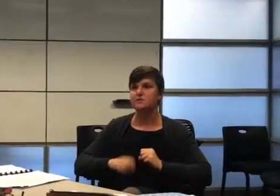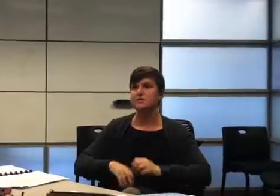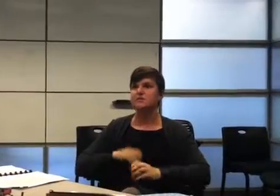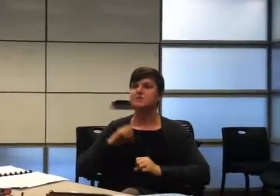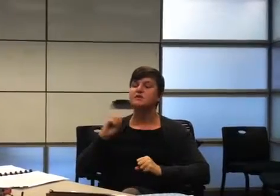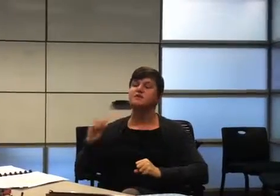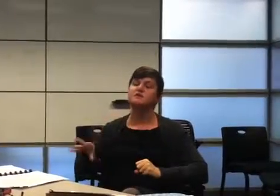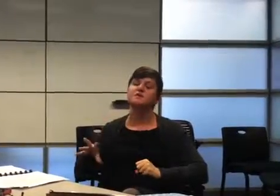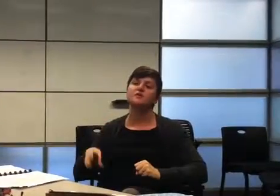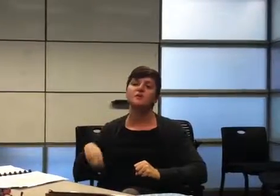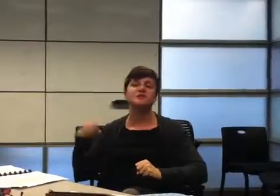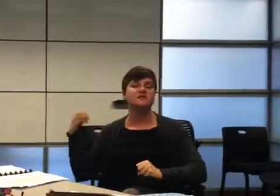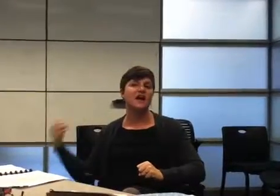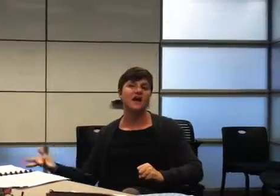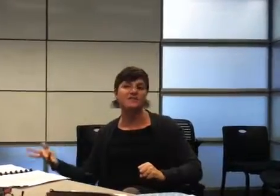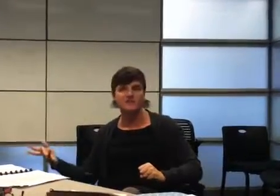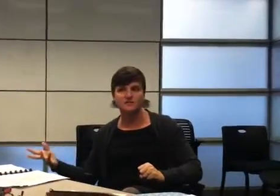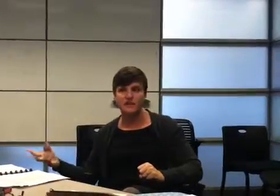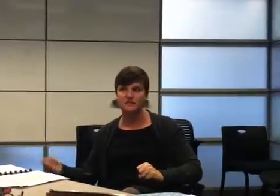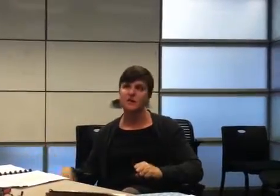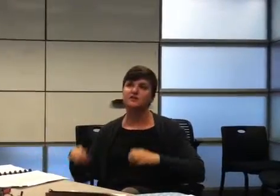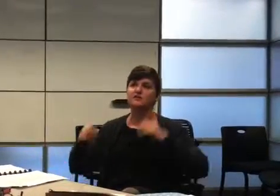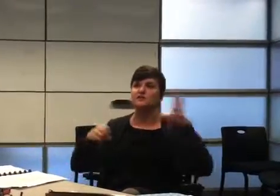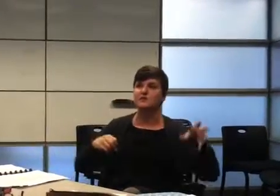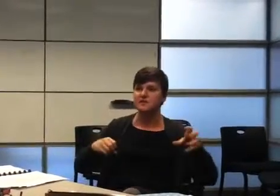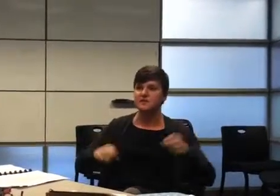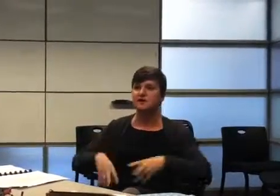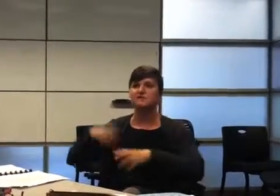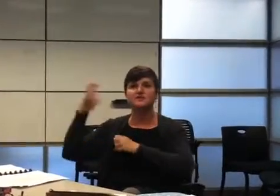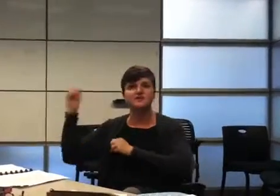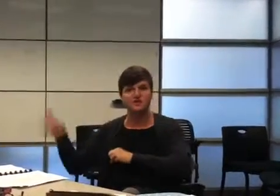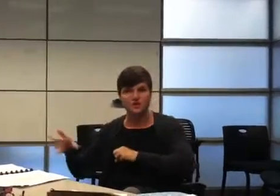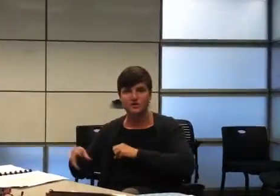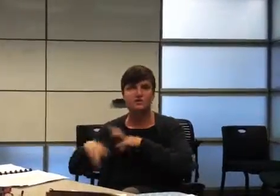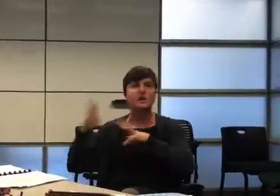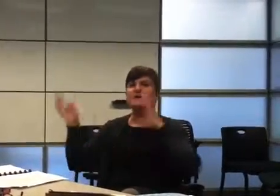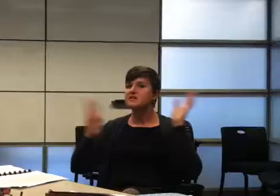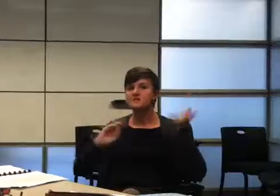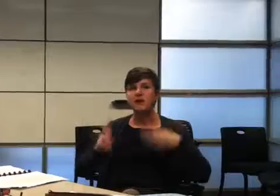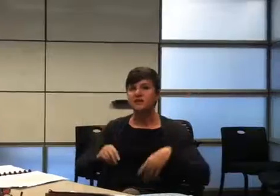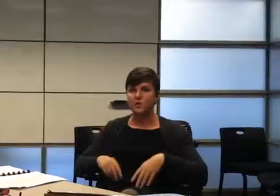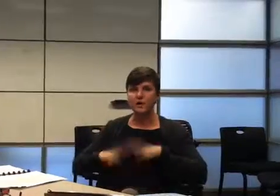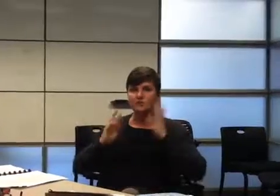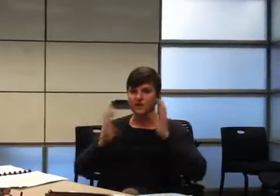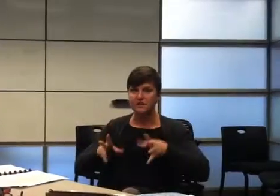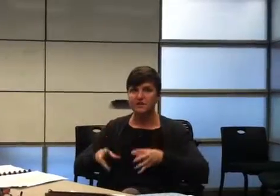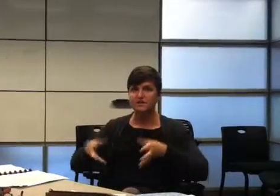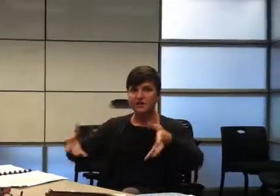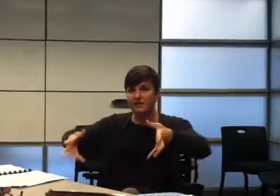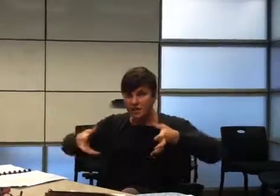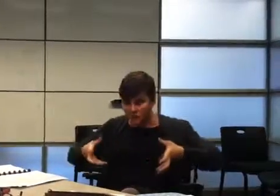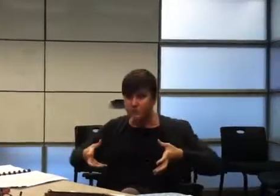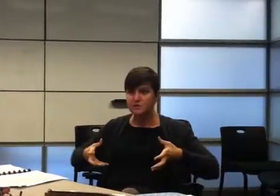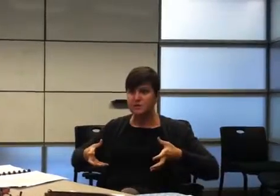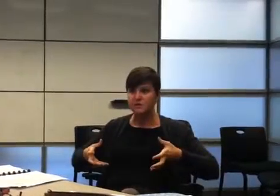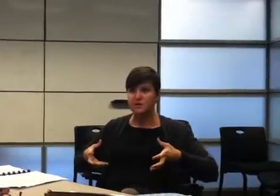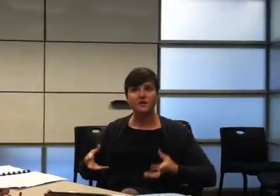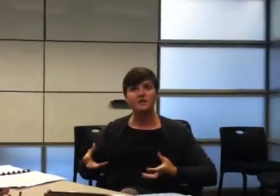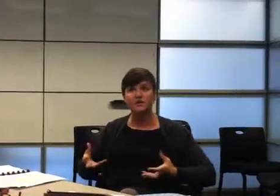with this. Pick so many quotes that have this effect on you from this character that show this. It doesn't matter what. Pick something. Then they come in with something concrete.